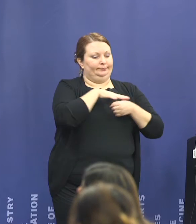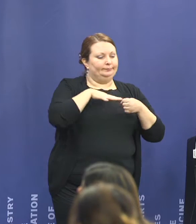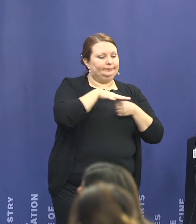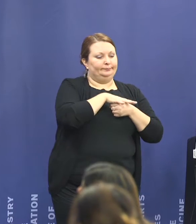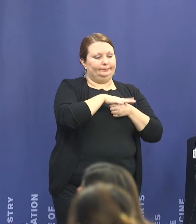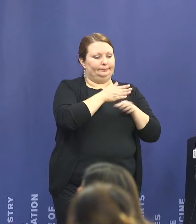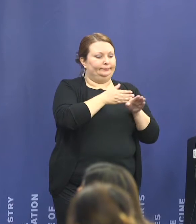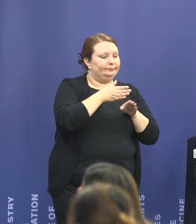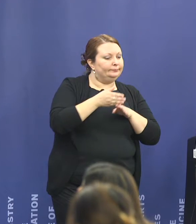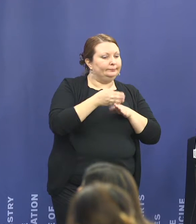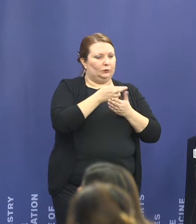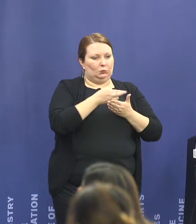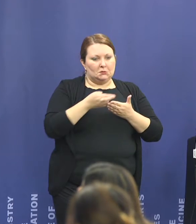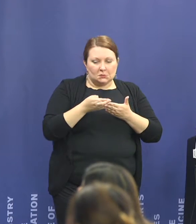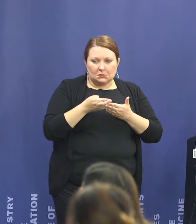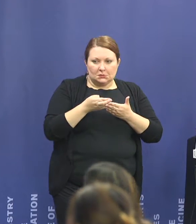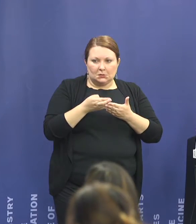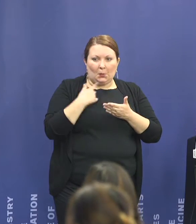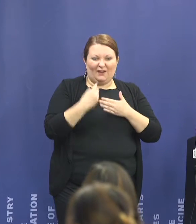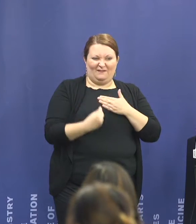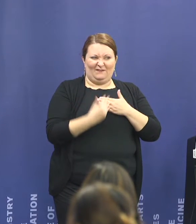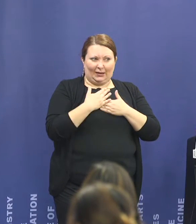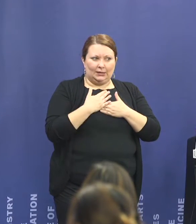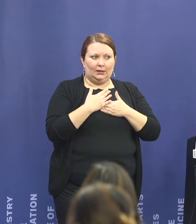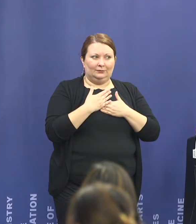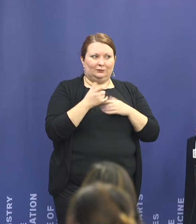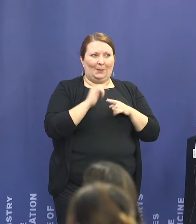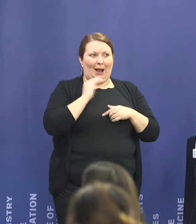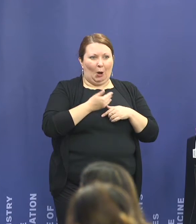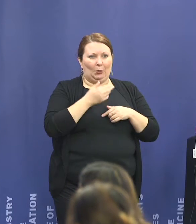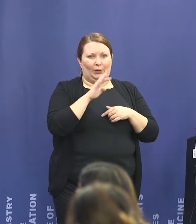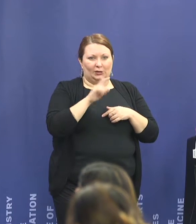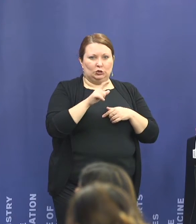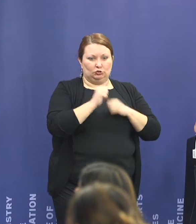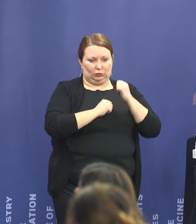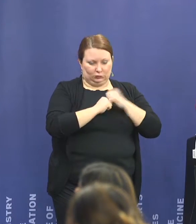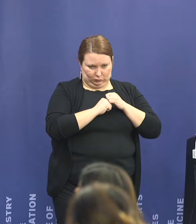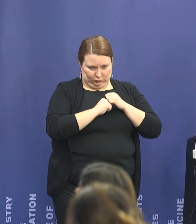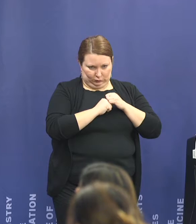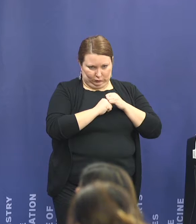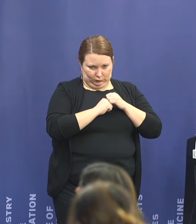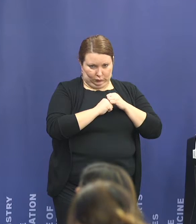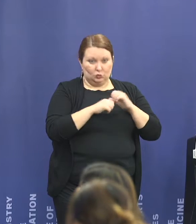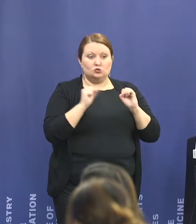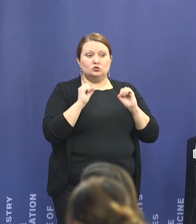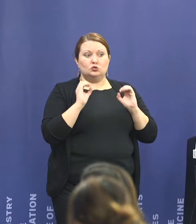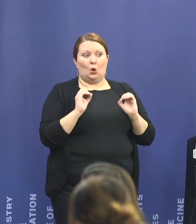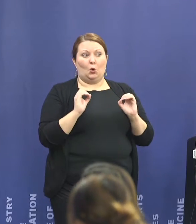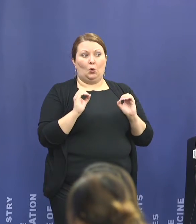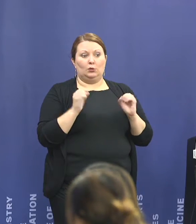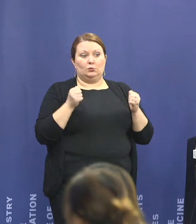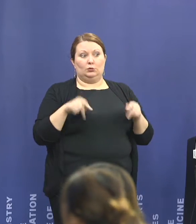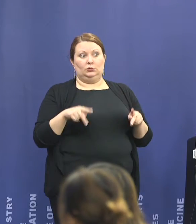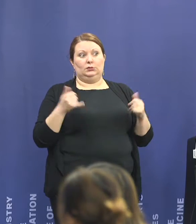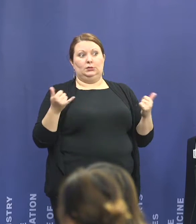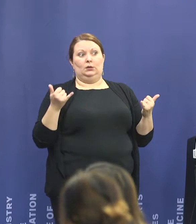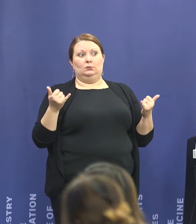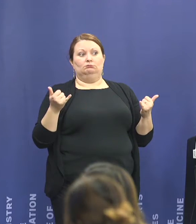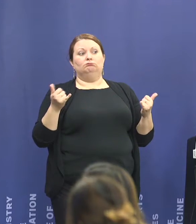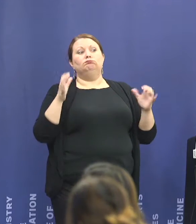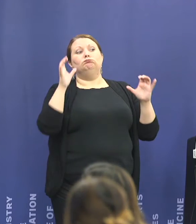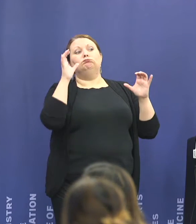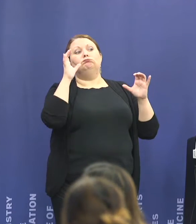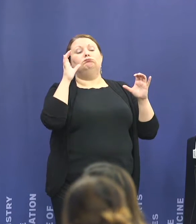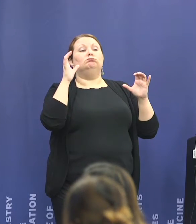and social resources, and we're affected by that racial structure. So what is our opportunity? To seek